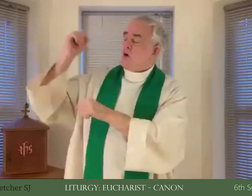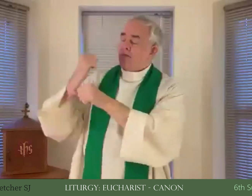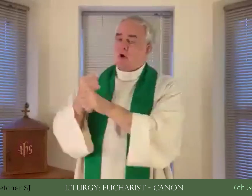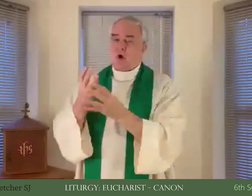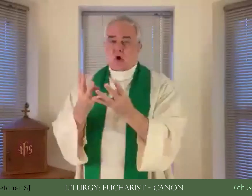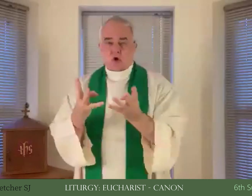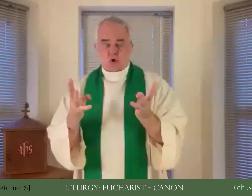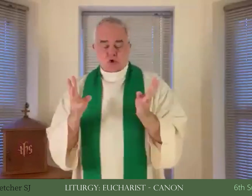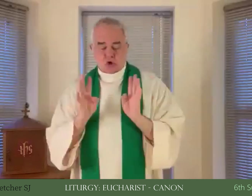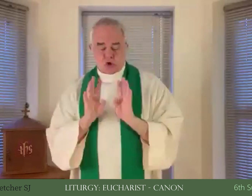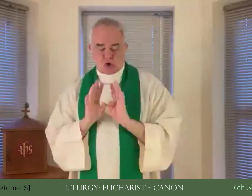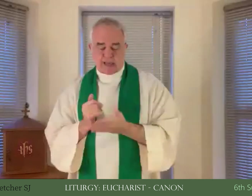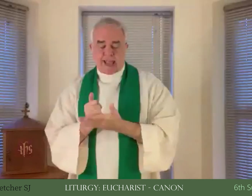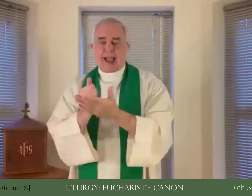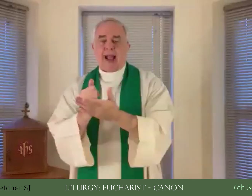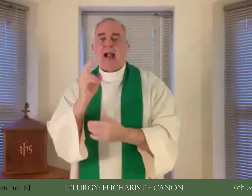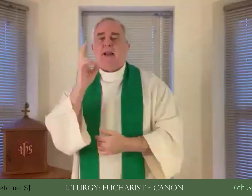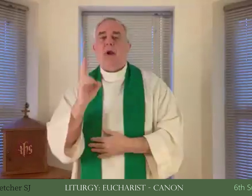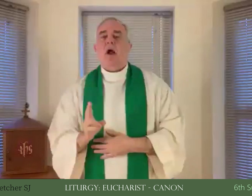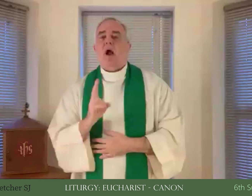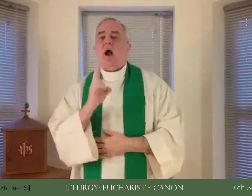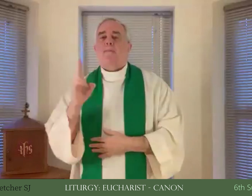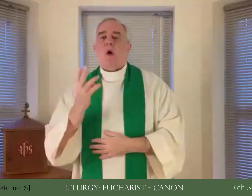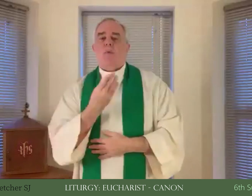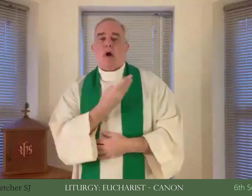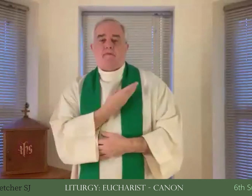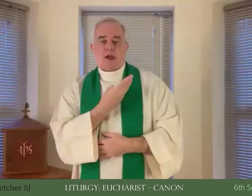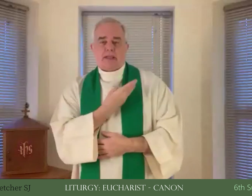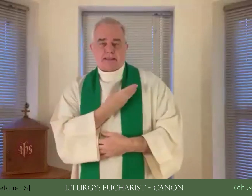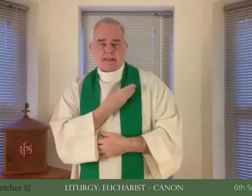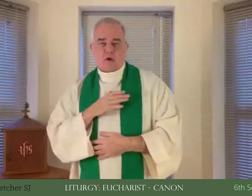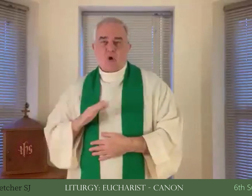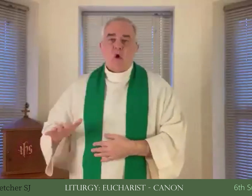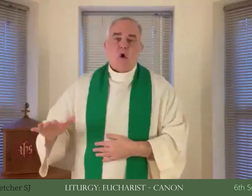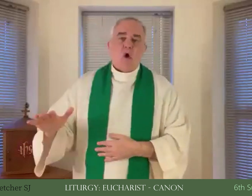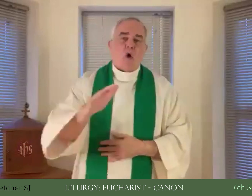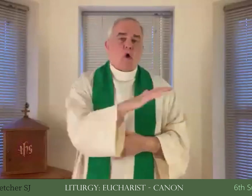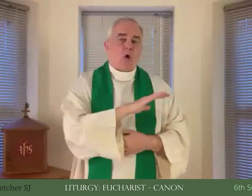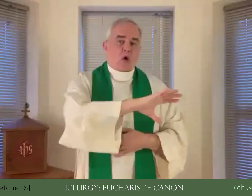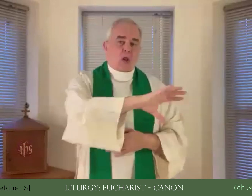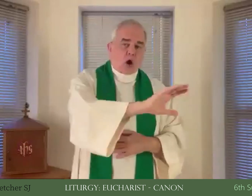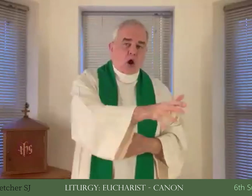over your church. Help Pope Francis, all our